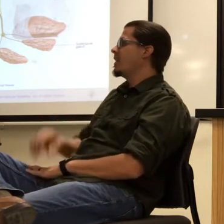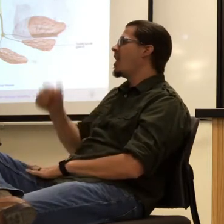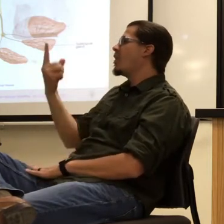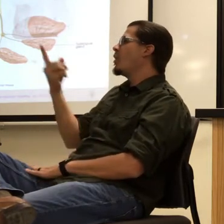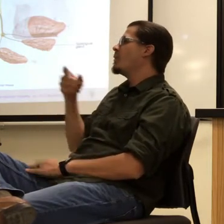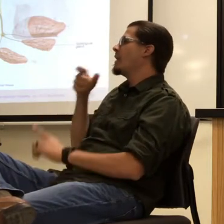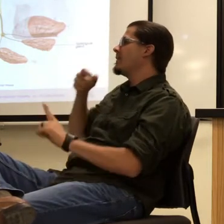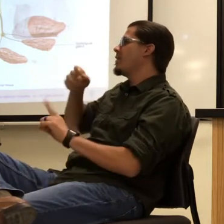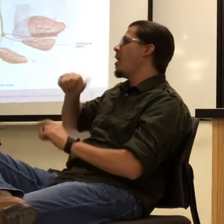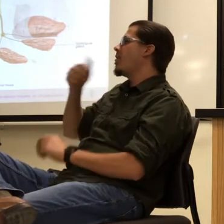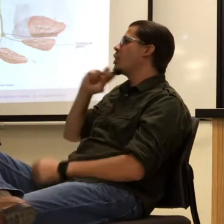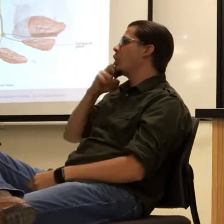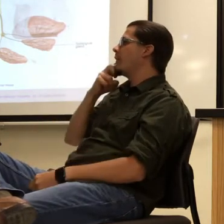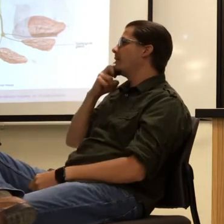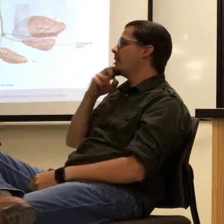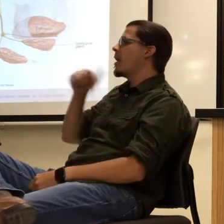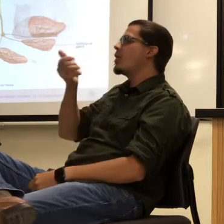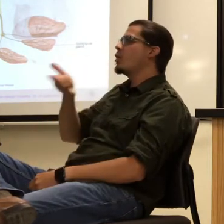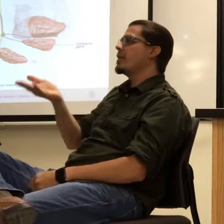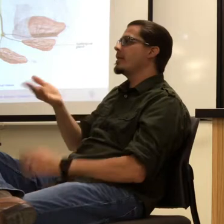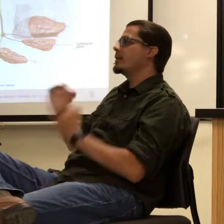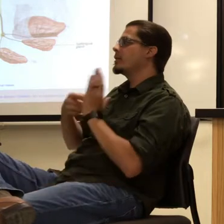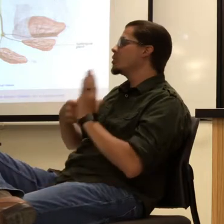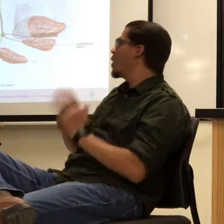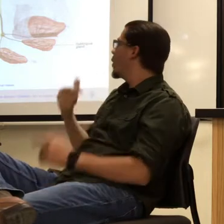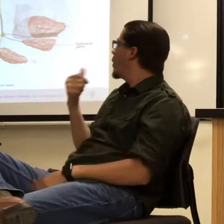nerve. The other thing they show you there